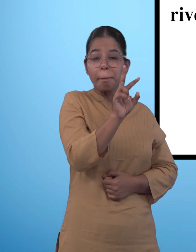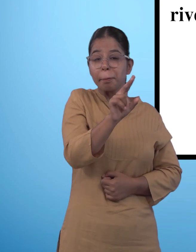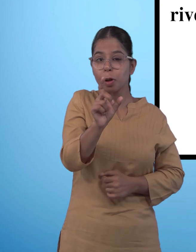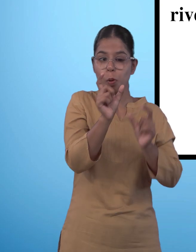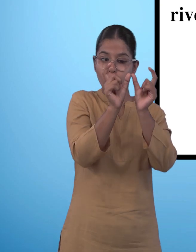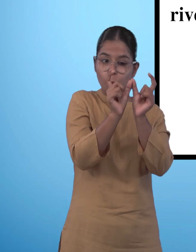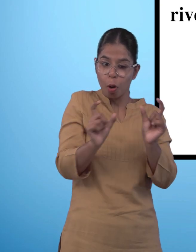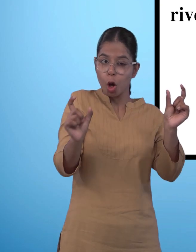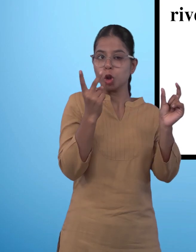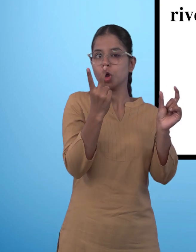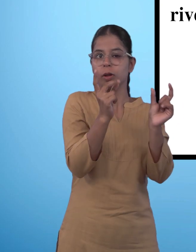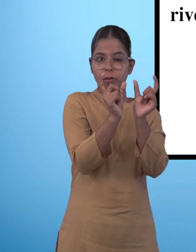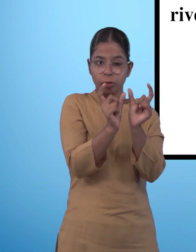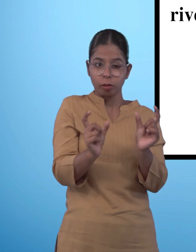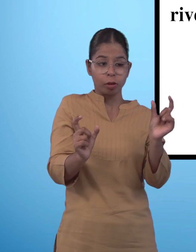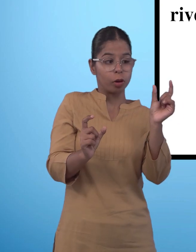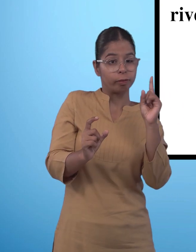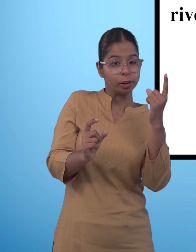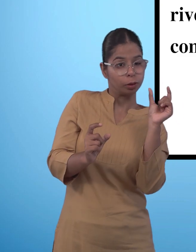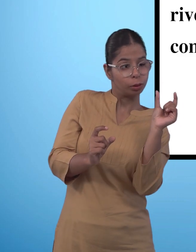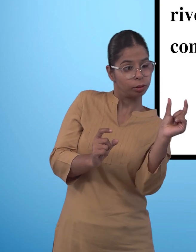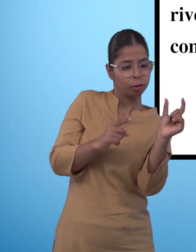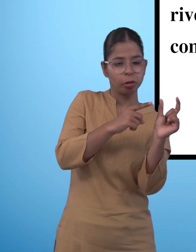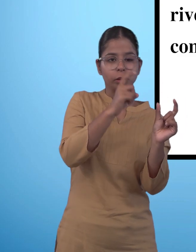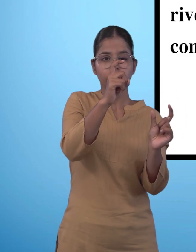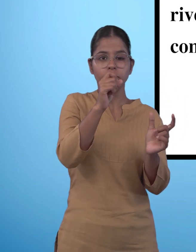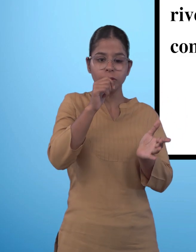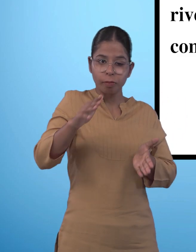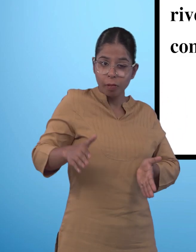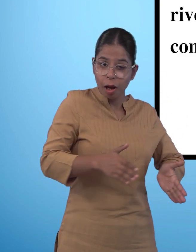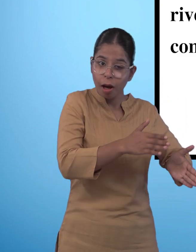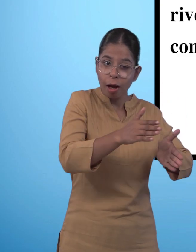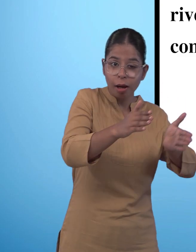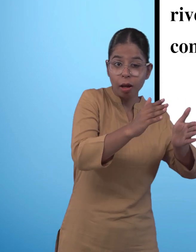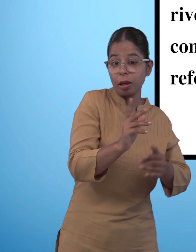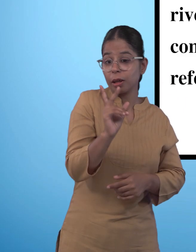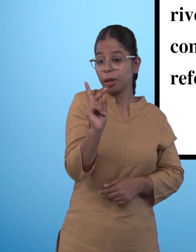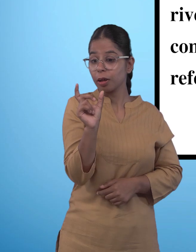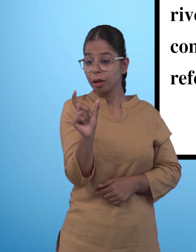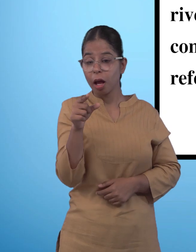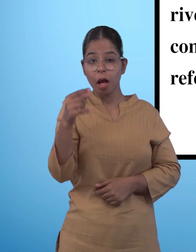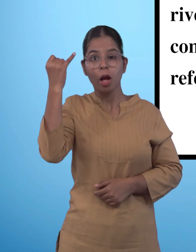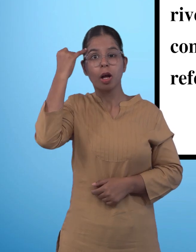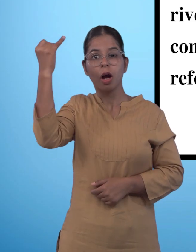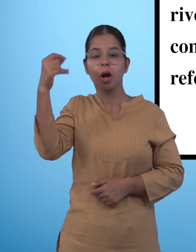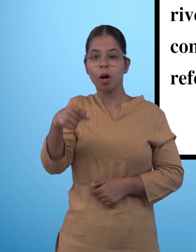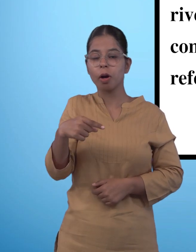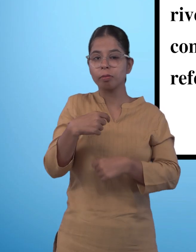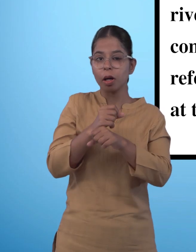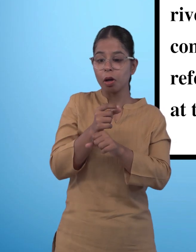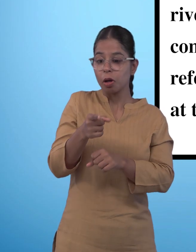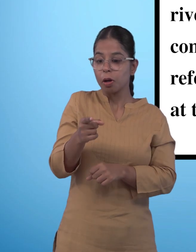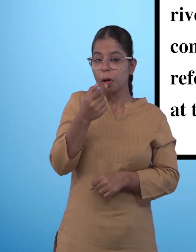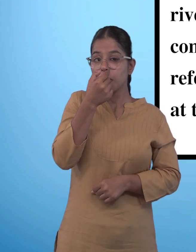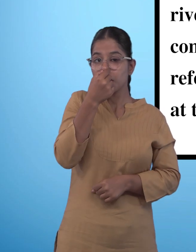7 rivers. The word Sindhava comes from Sindhu, which refers to the Indus River or